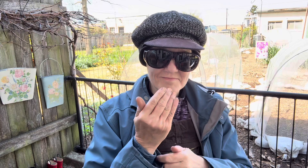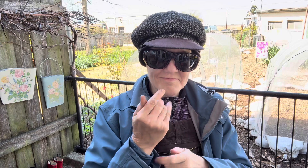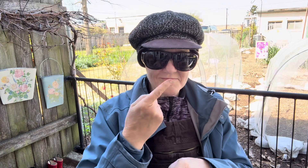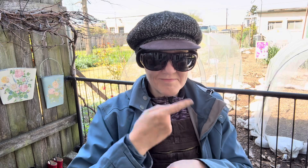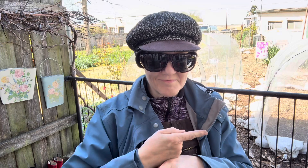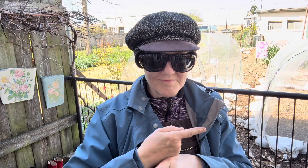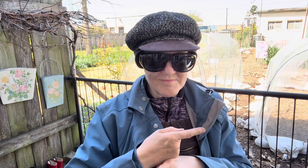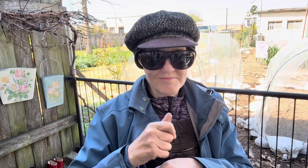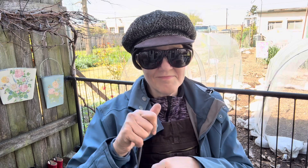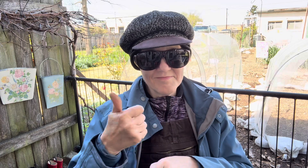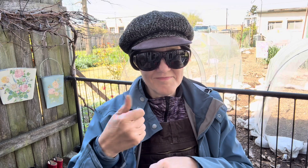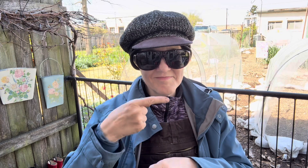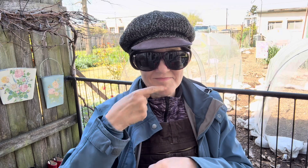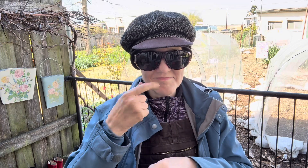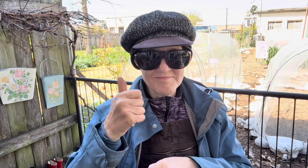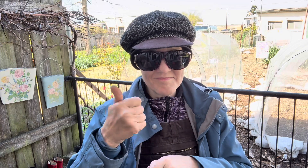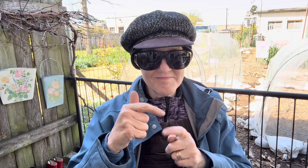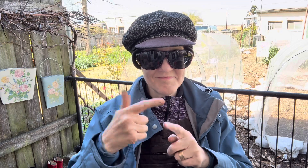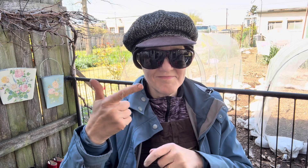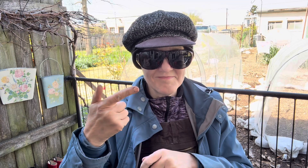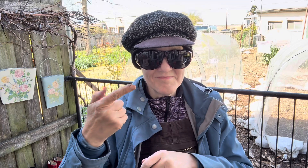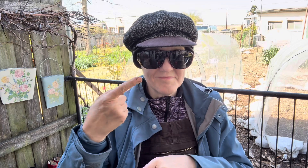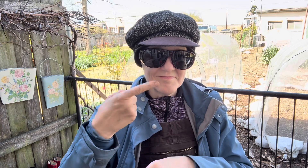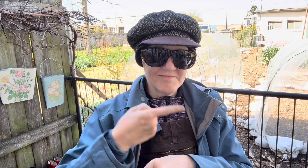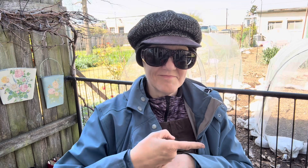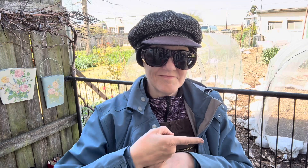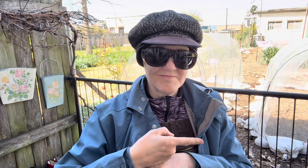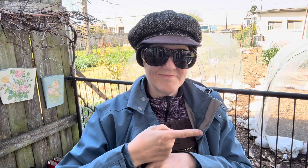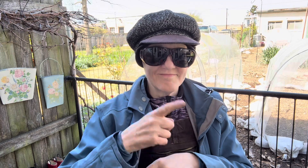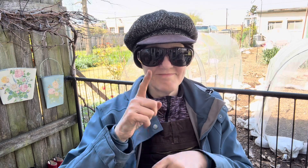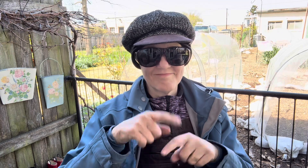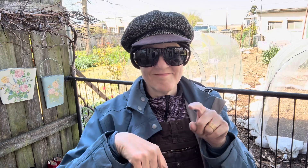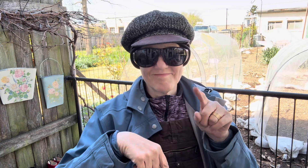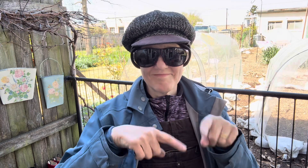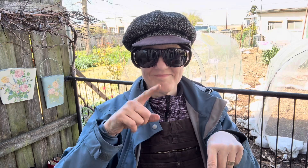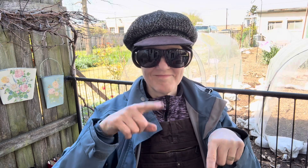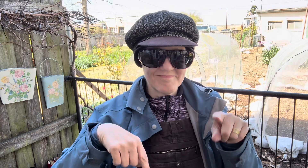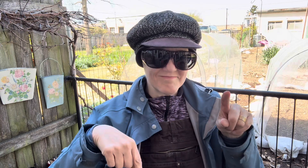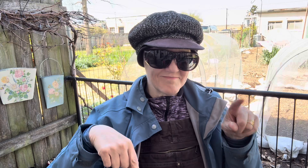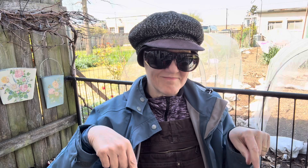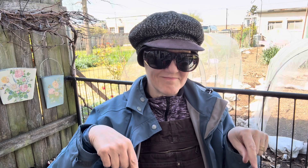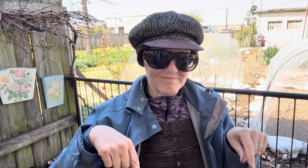to 15 days. And you'll also read 10 to 21 days for sunflowers.